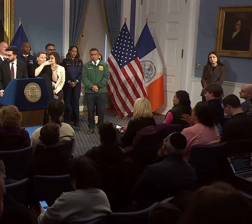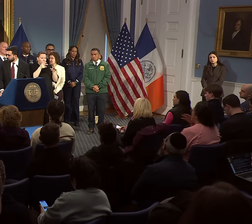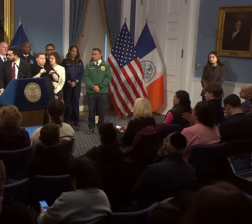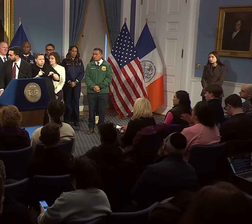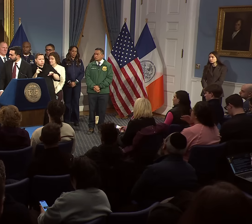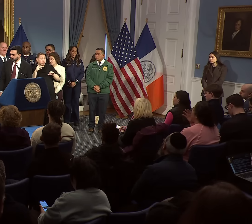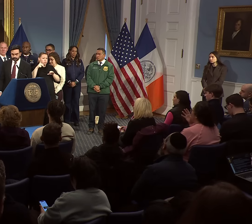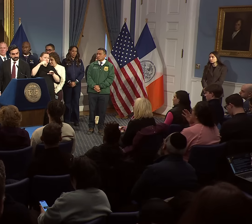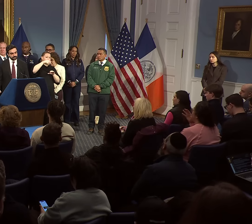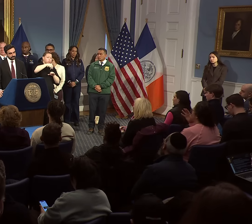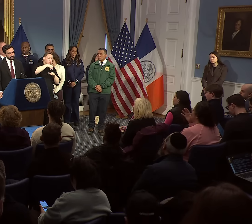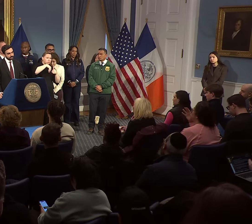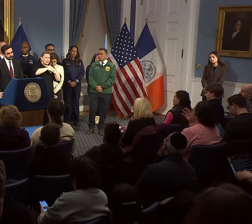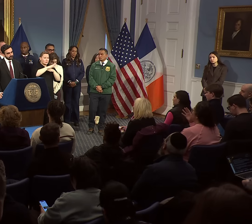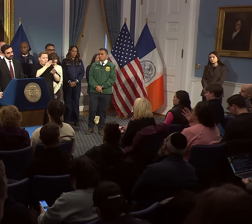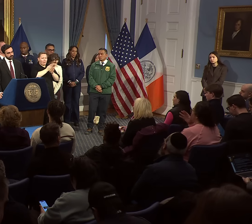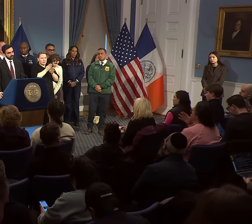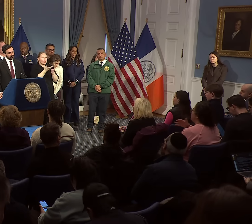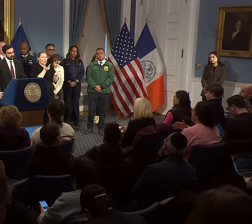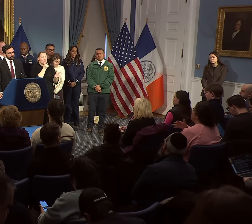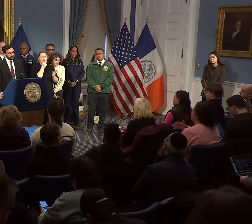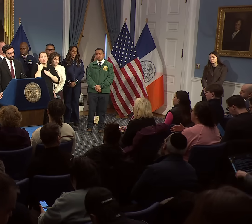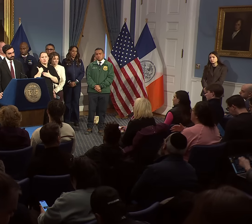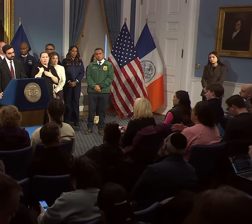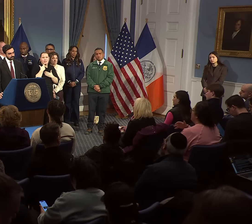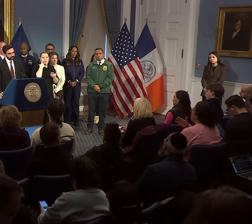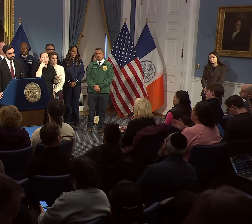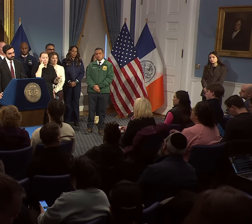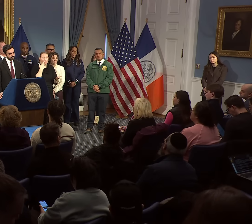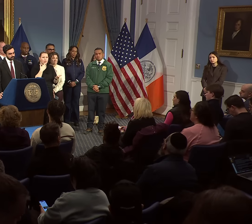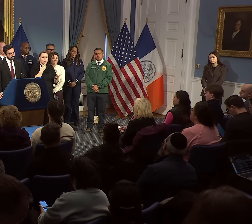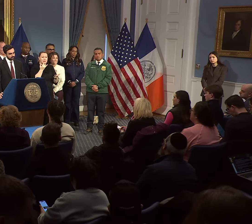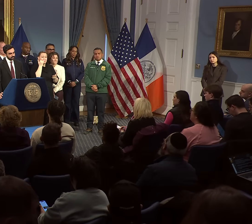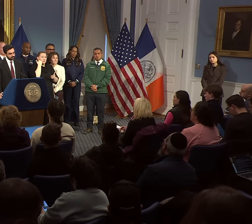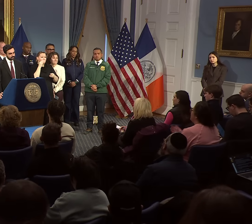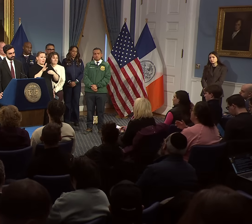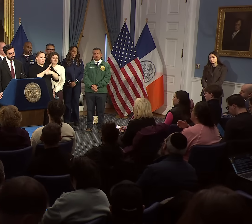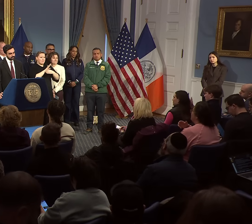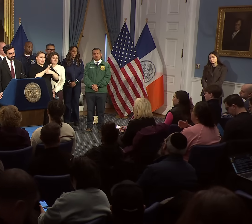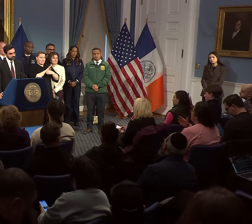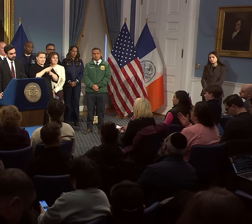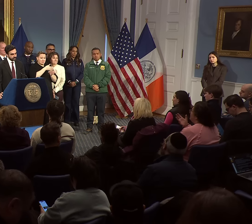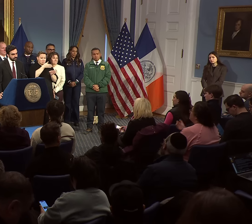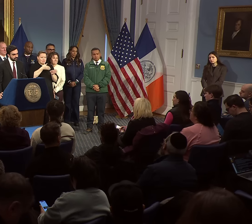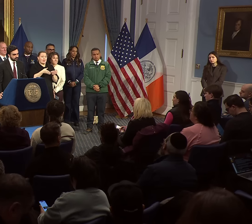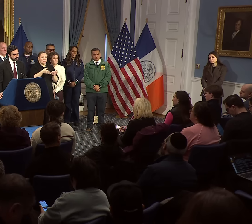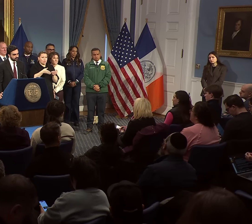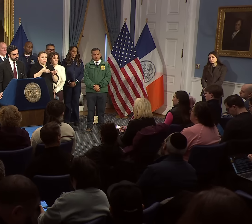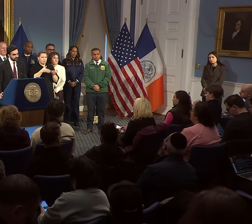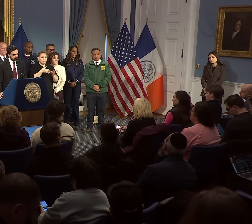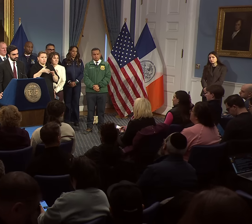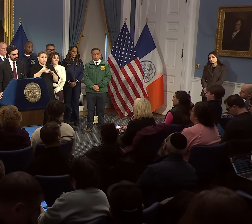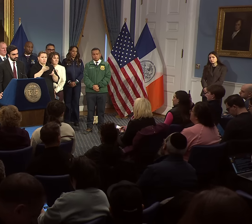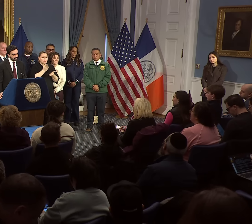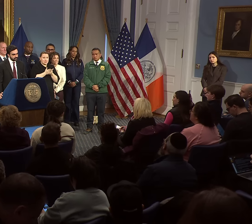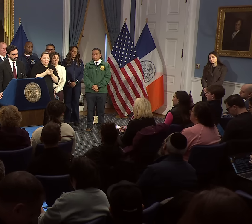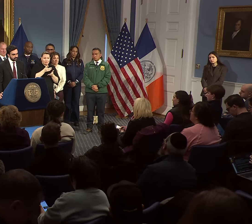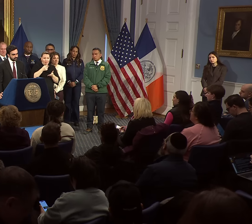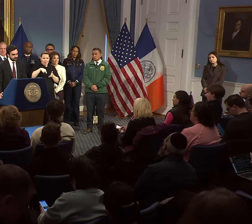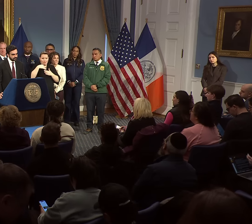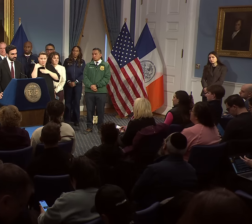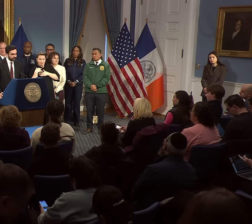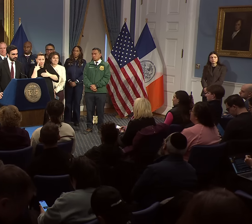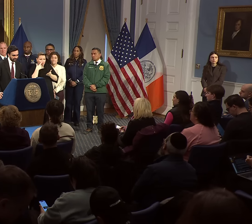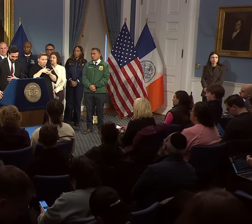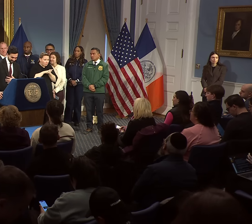that's the property owners who have the bus stops in front, or whose responsibility is that, and if the city will step in to get some of